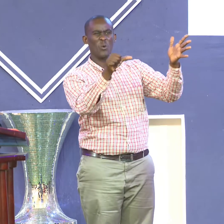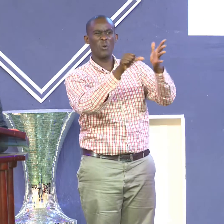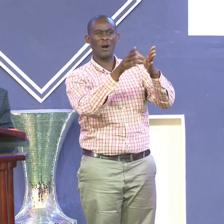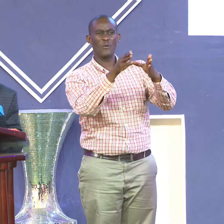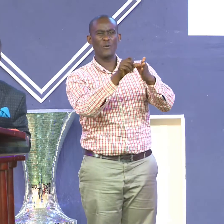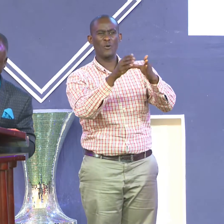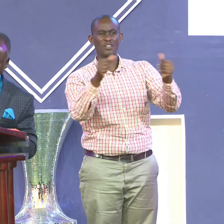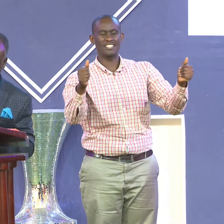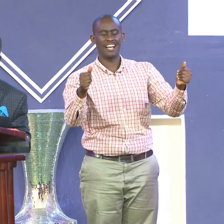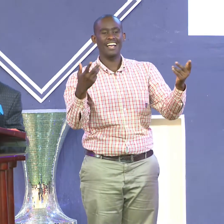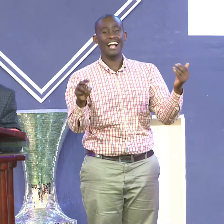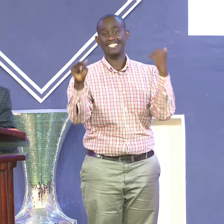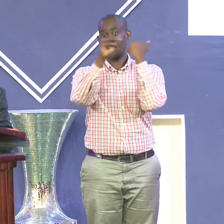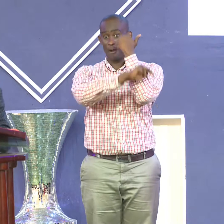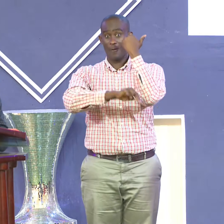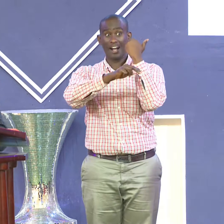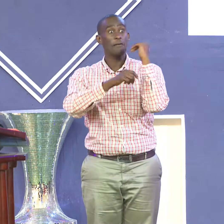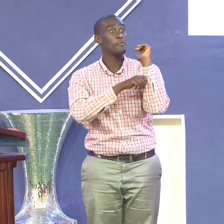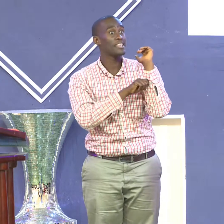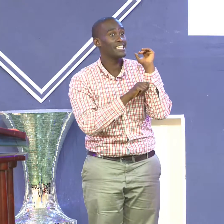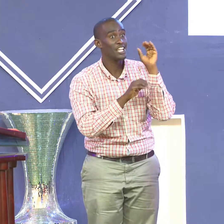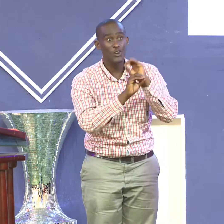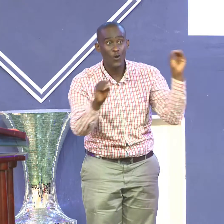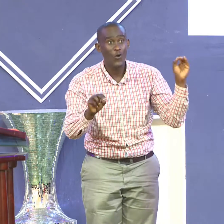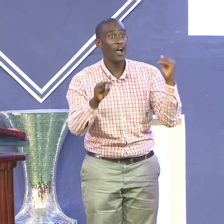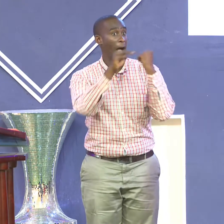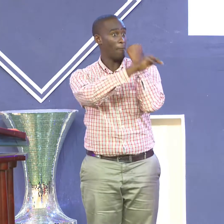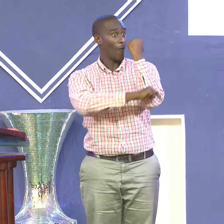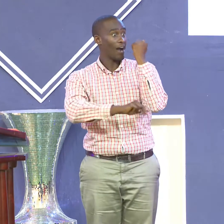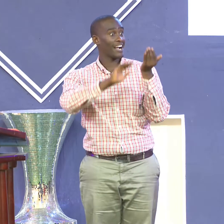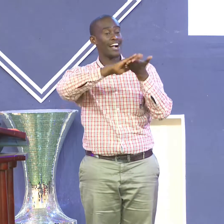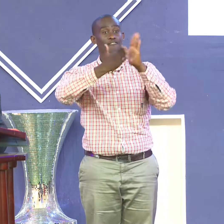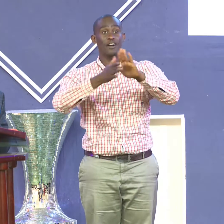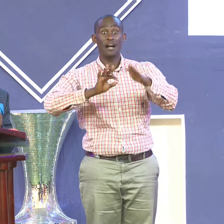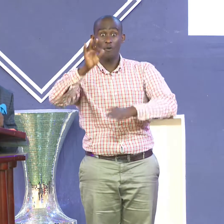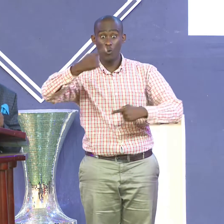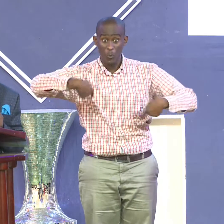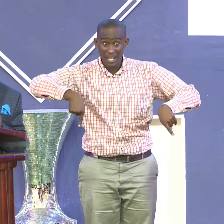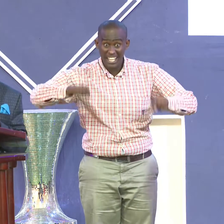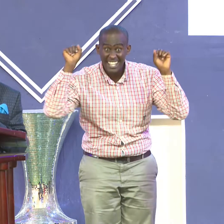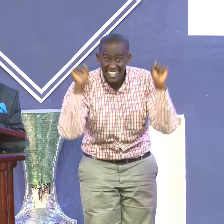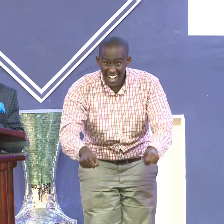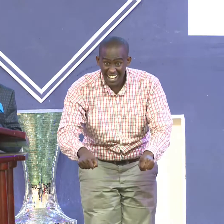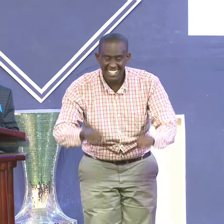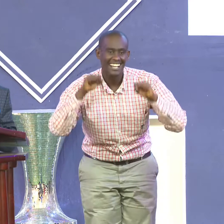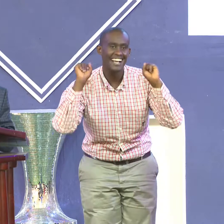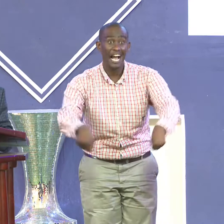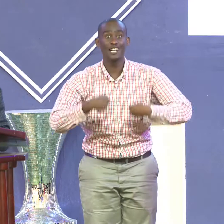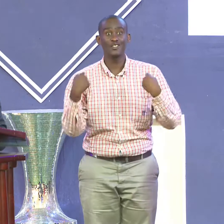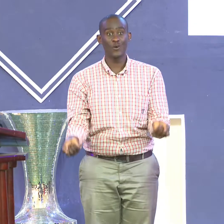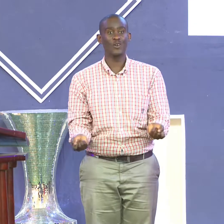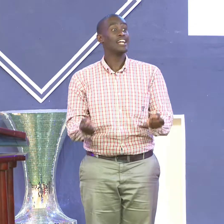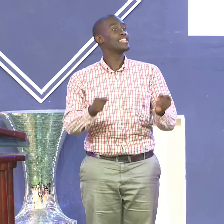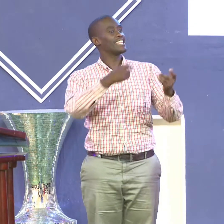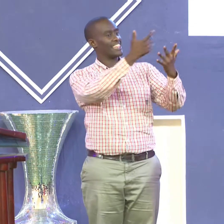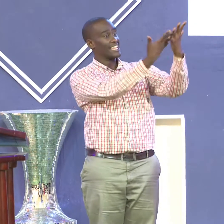Because they are no longer physical, they are now spiritual. For us, we can't. They